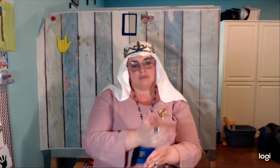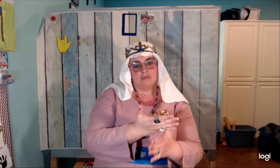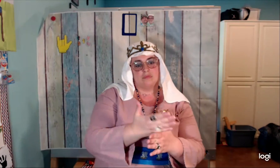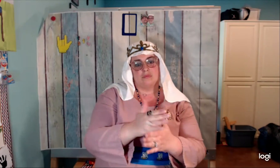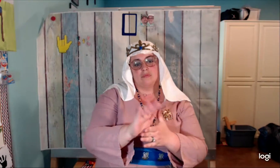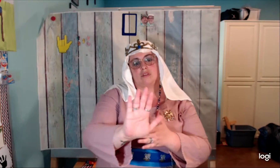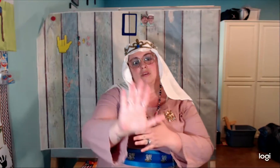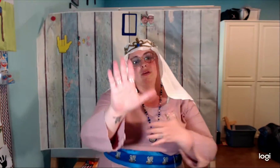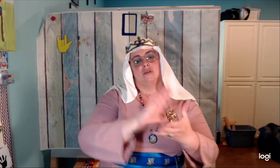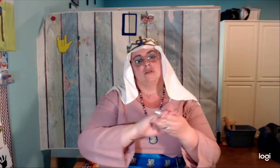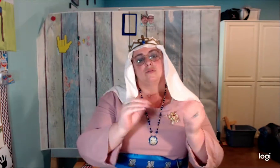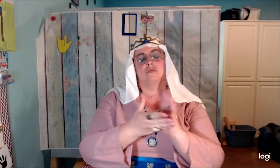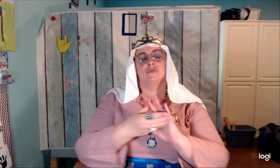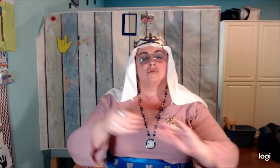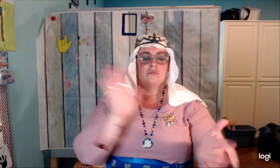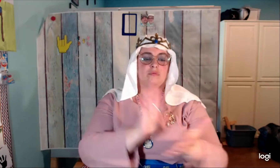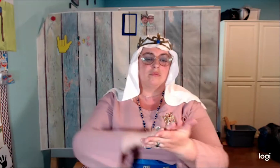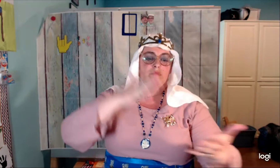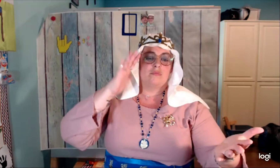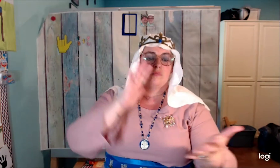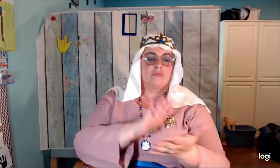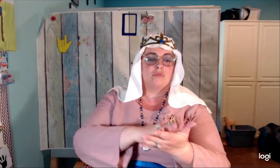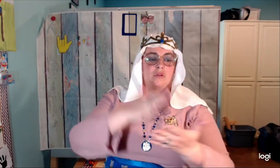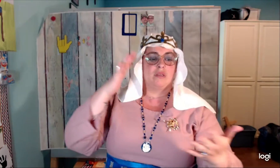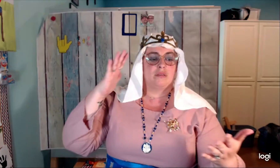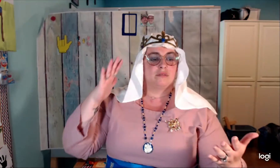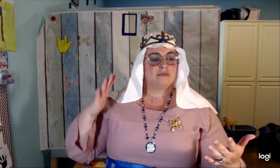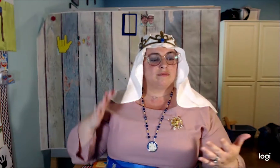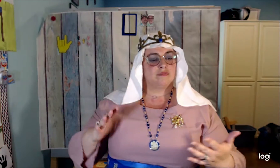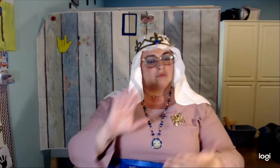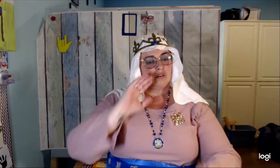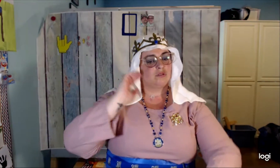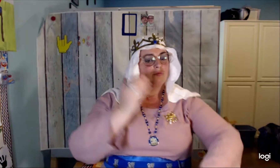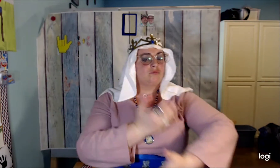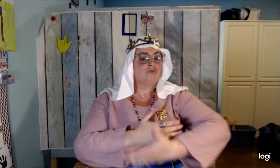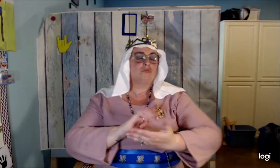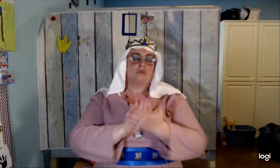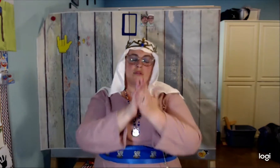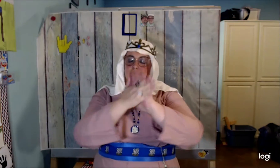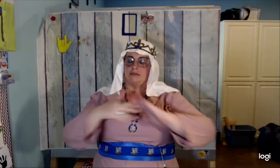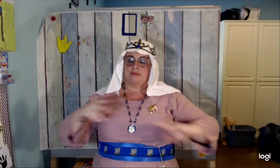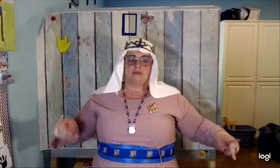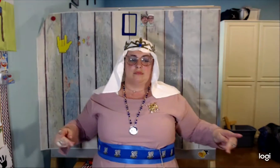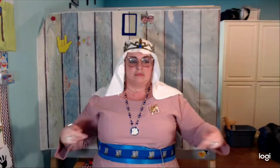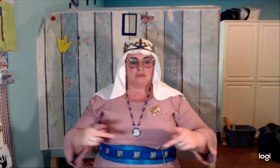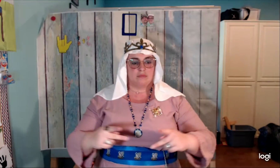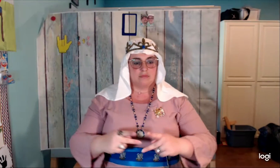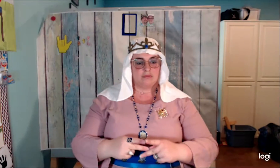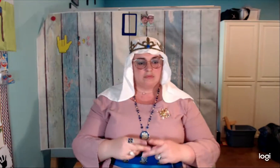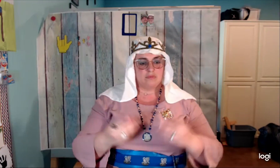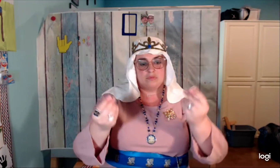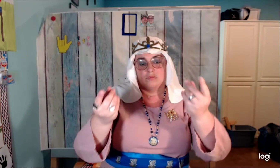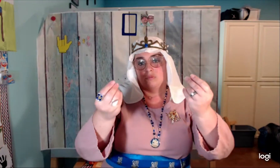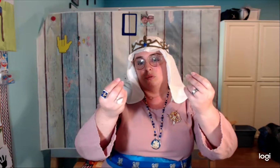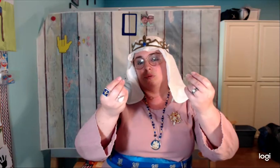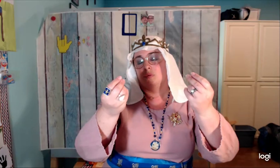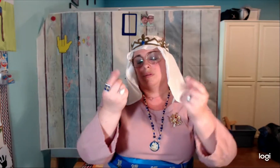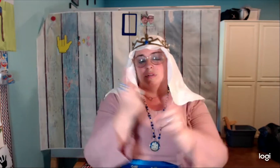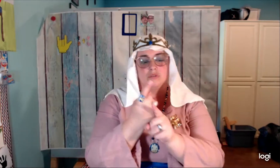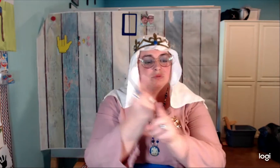they tell of your unfallen praise. For he strives to be a knight, and to do what is